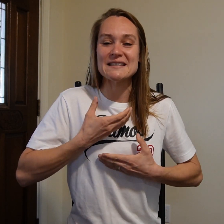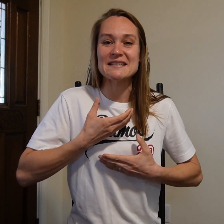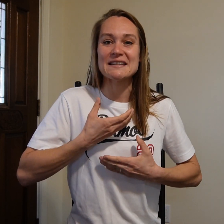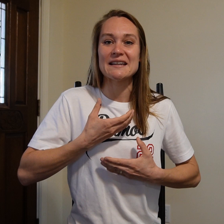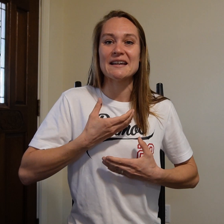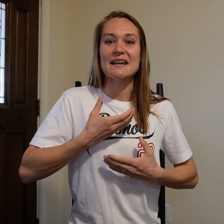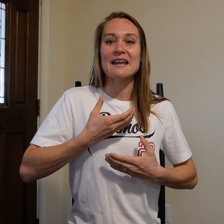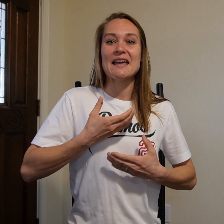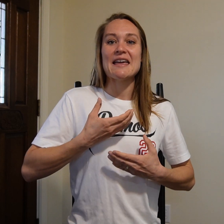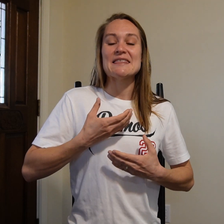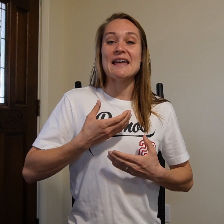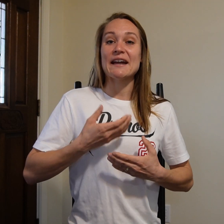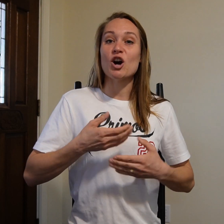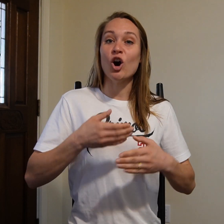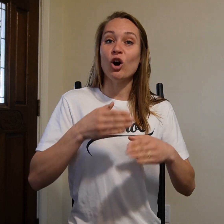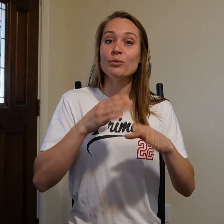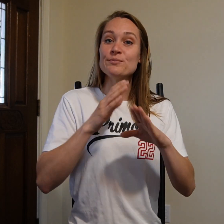voice that calms.